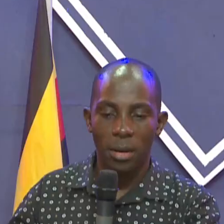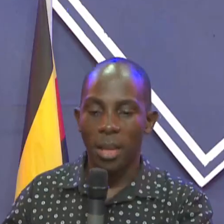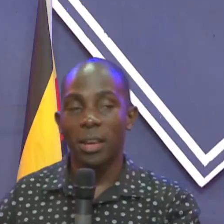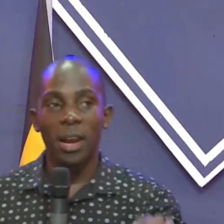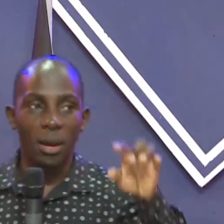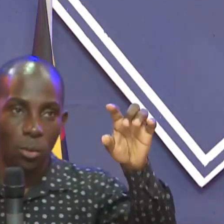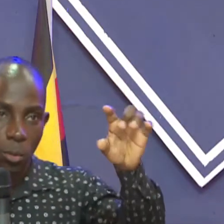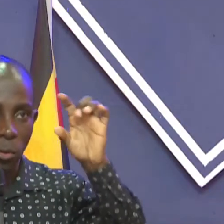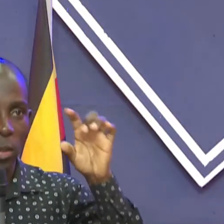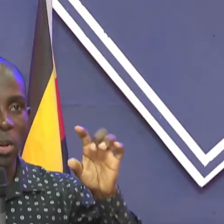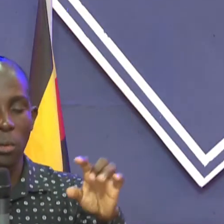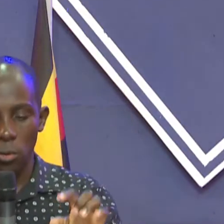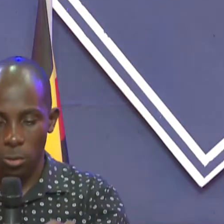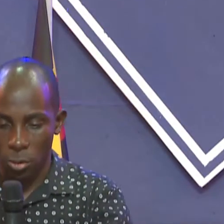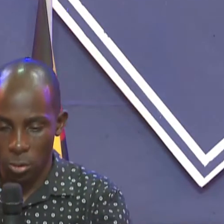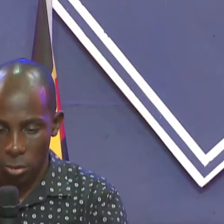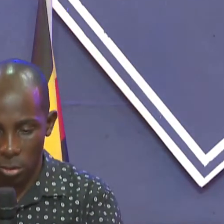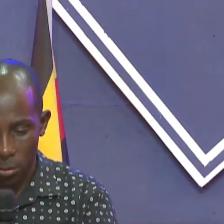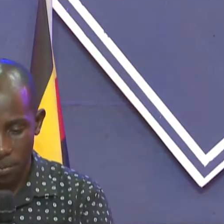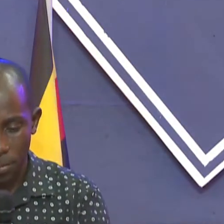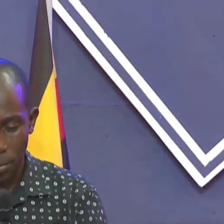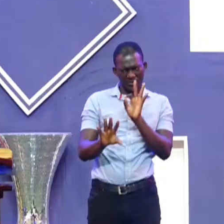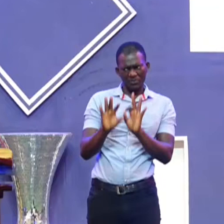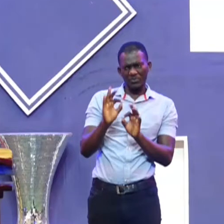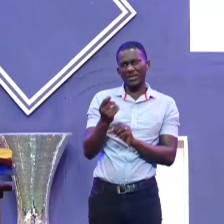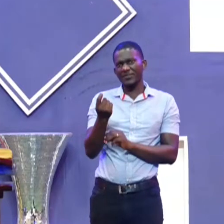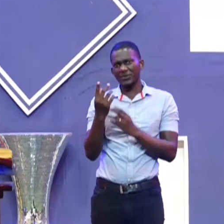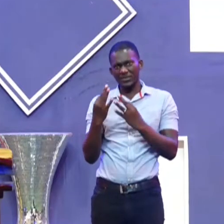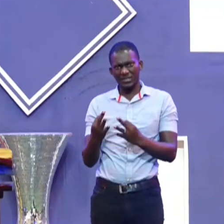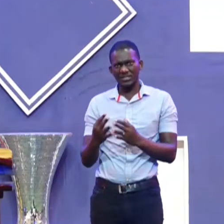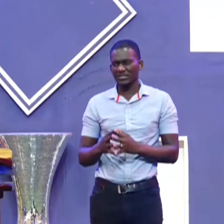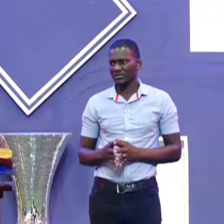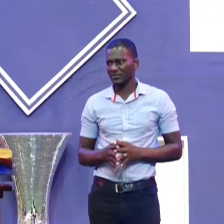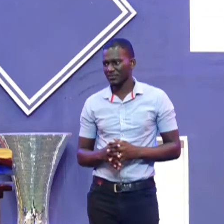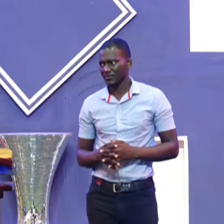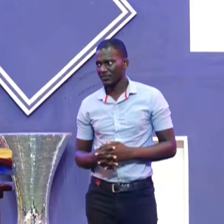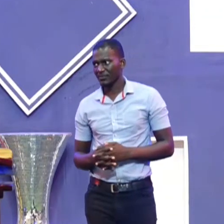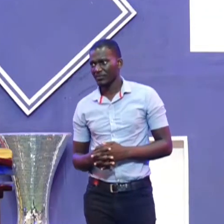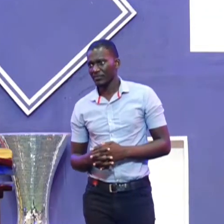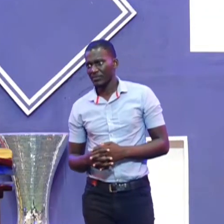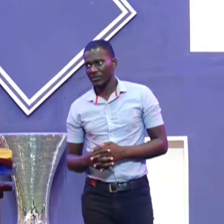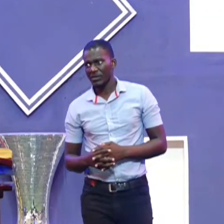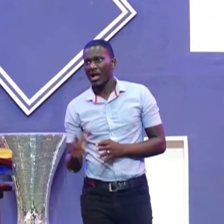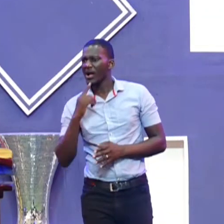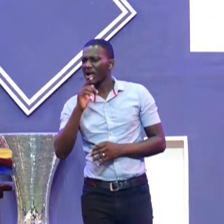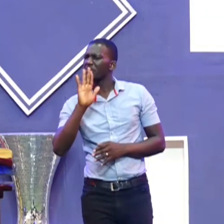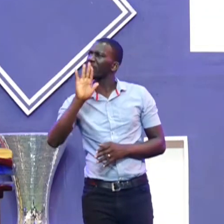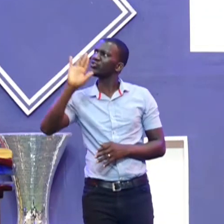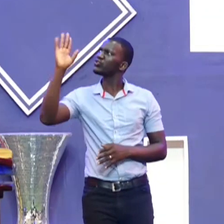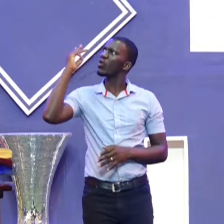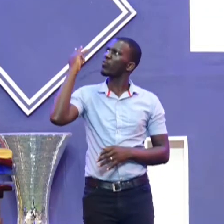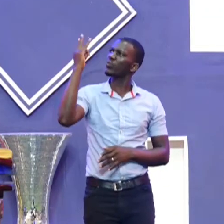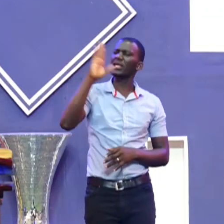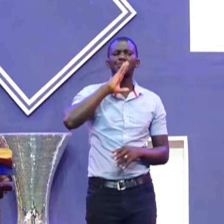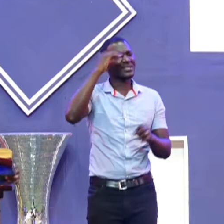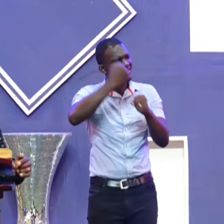than just reciting. But I want to pick on a few points from there. He has